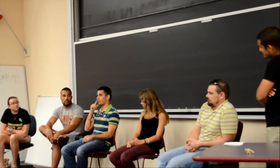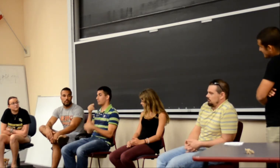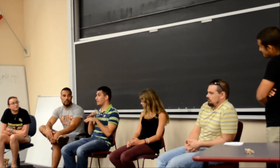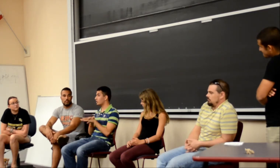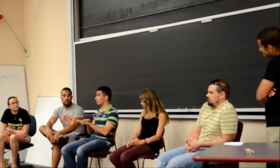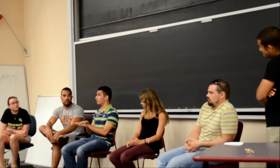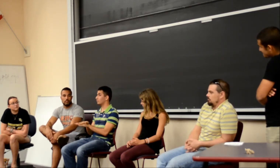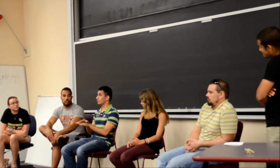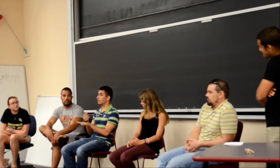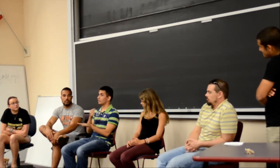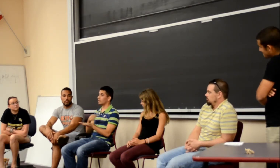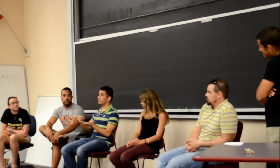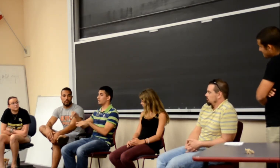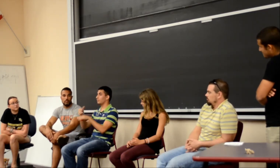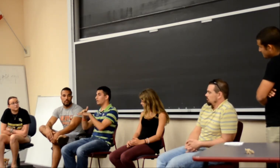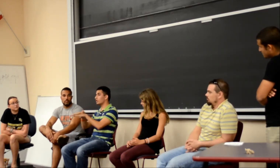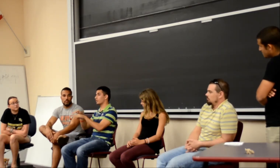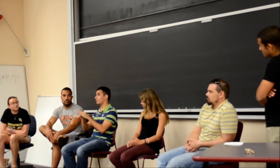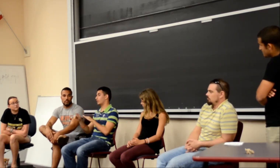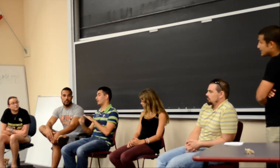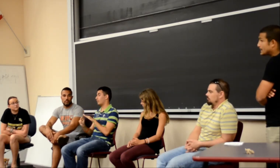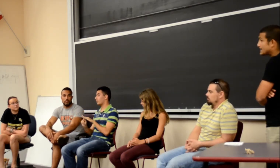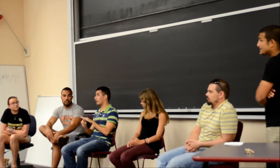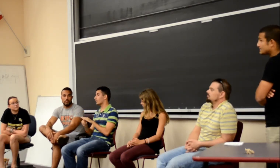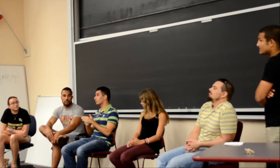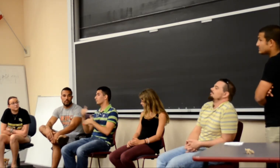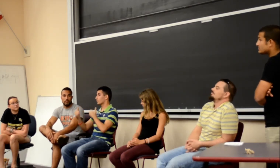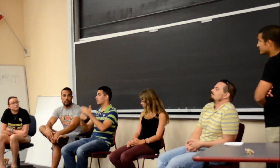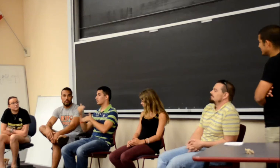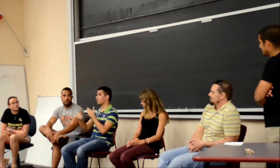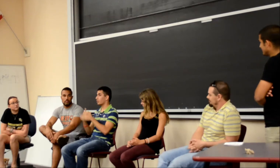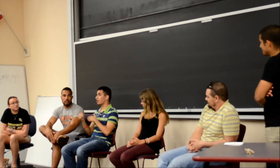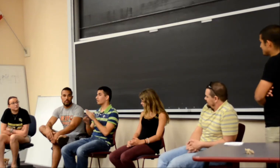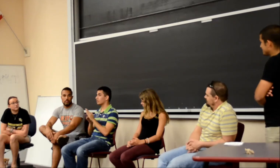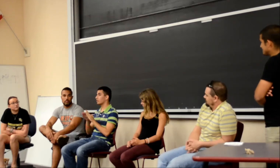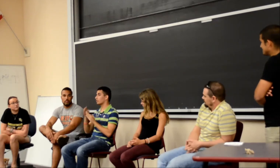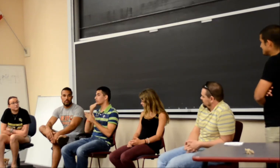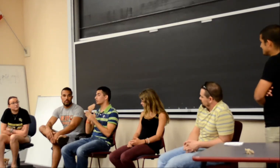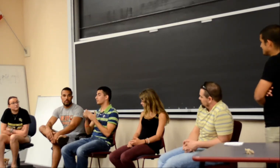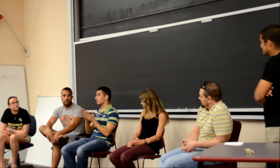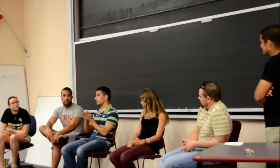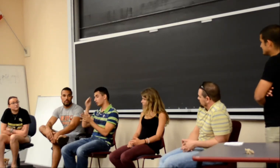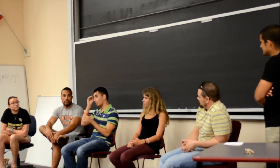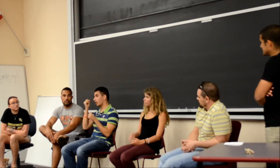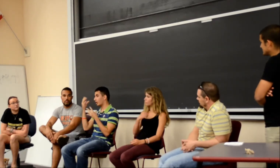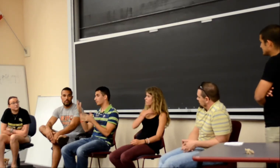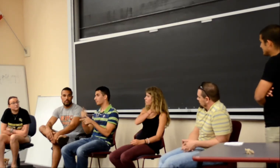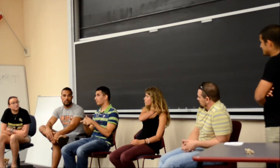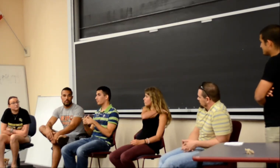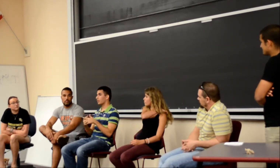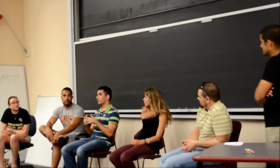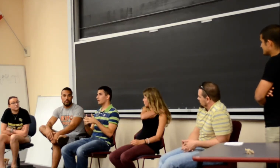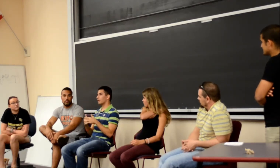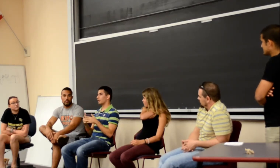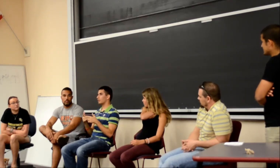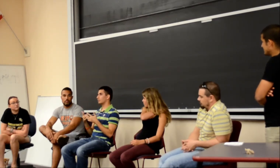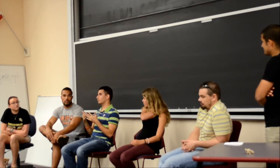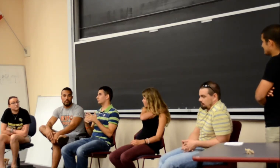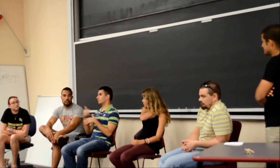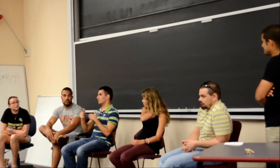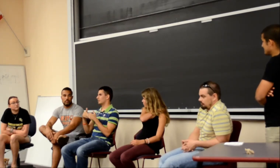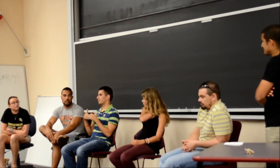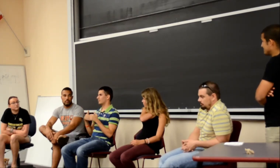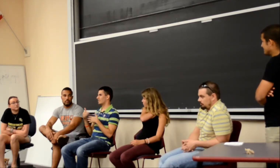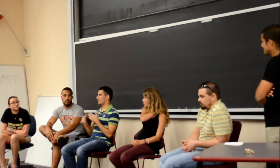out for different animation in the camera. Progressed into it, and learning a lot.